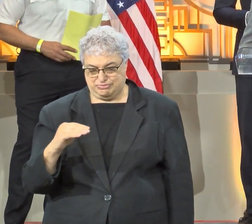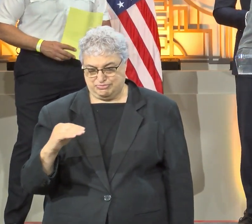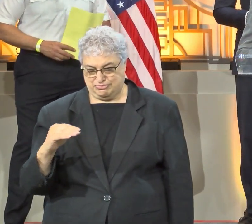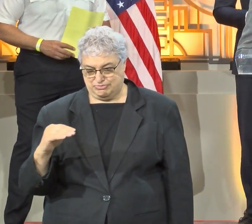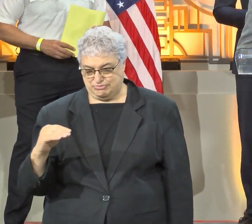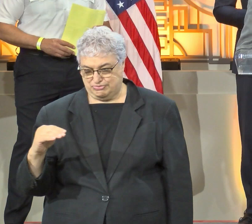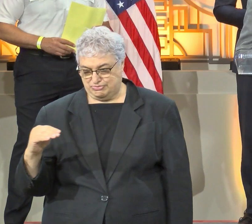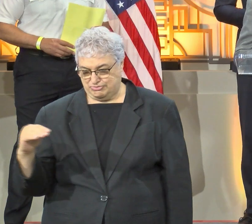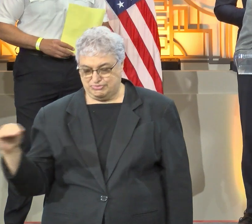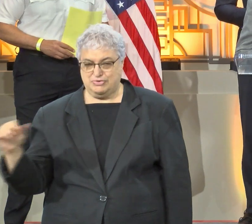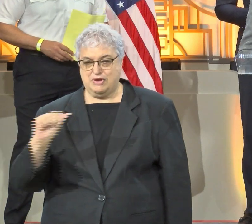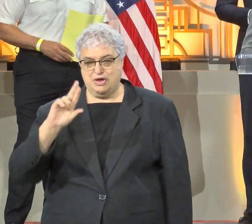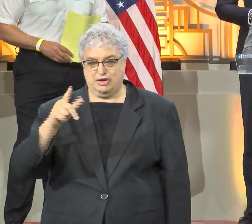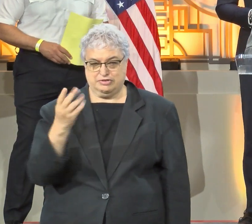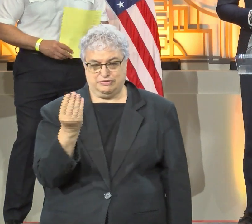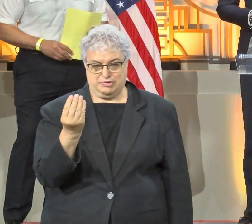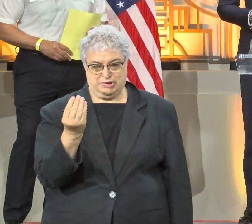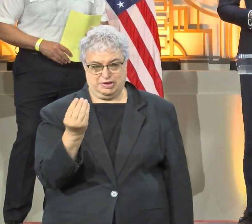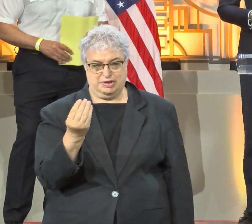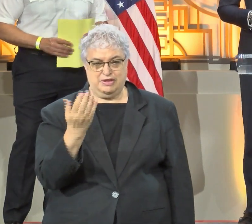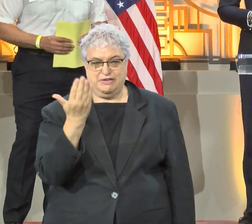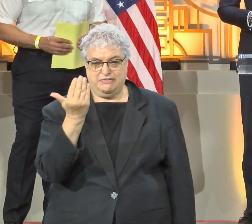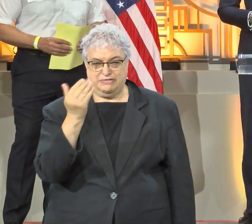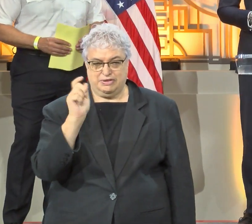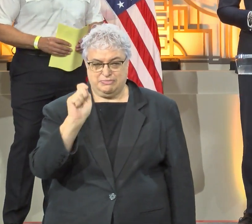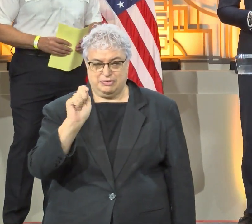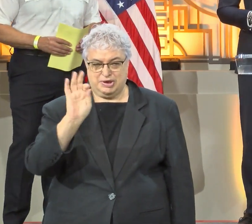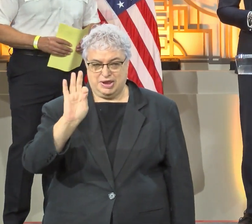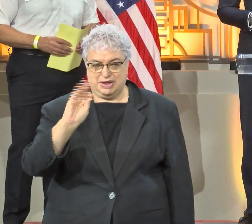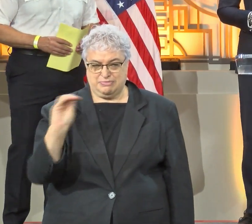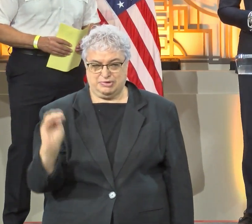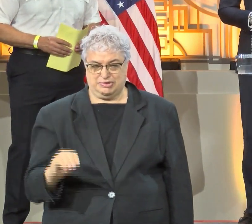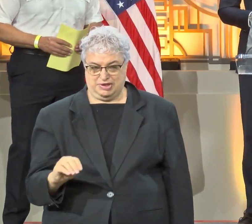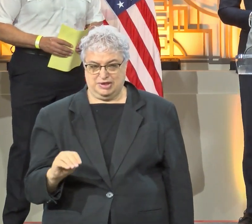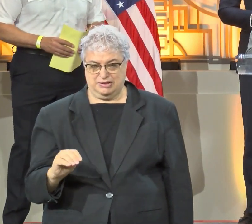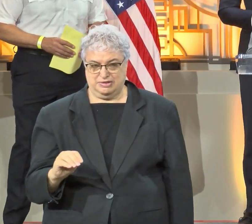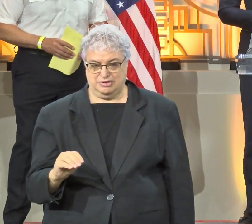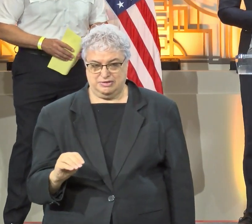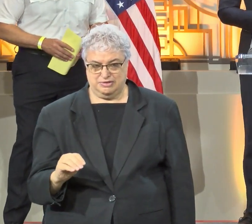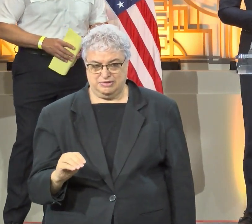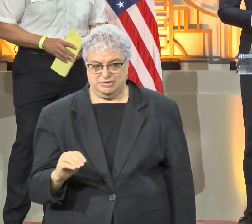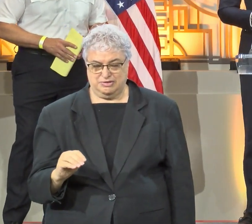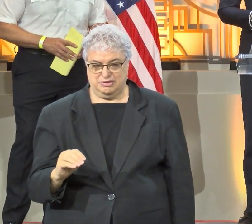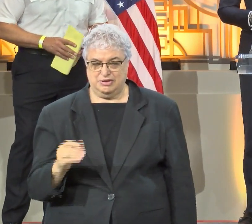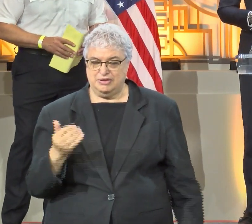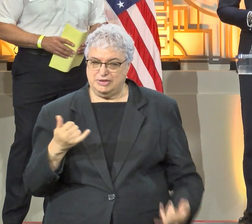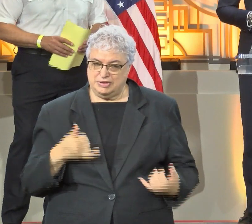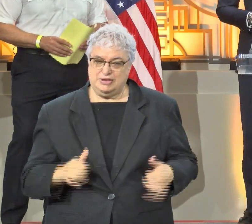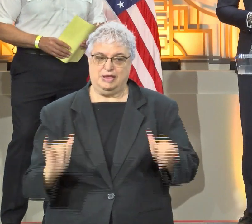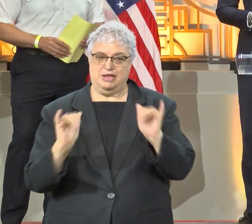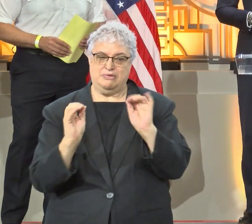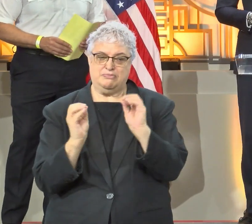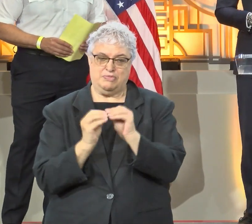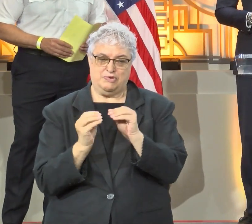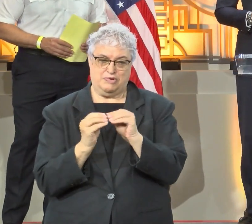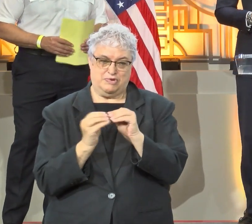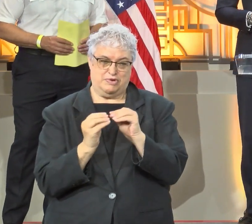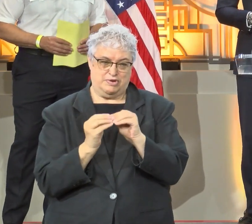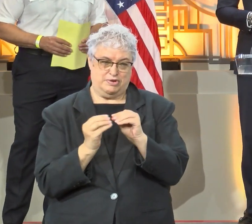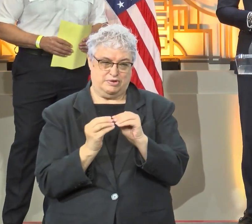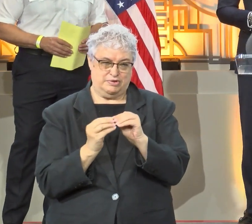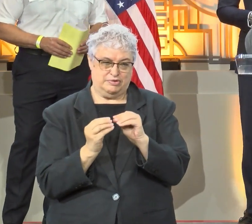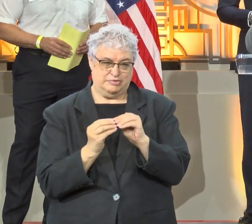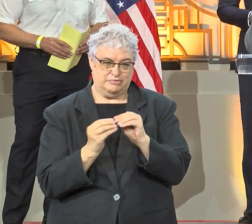as of August the 14th, we were at 15.9%. And so we need everyone to continue